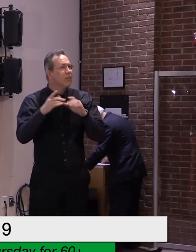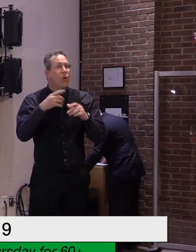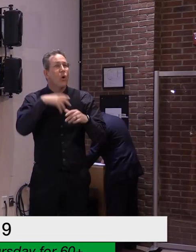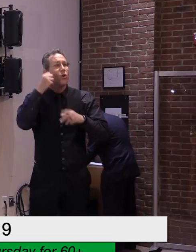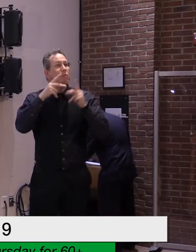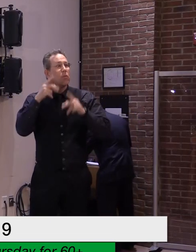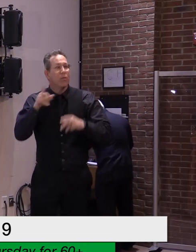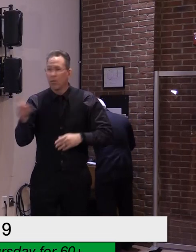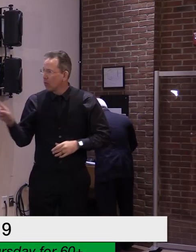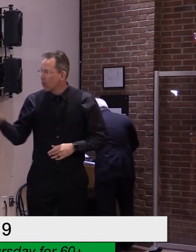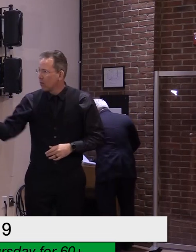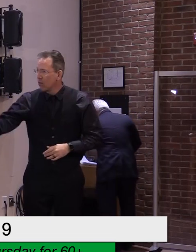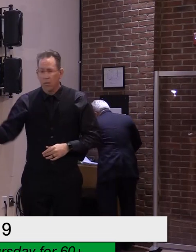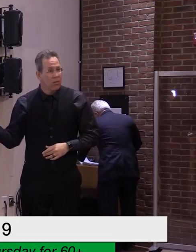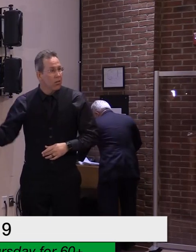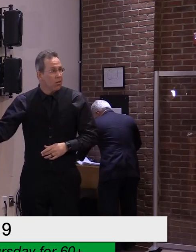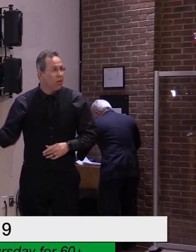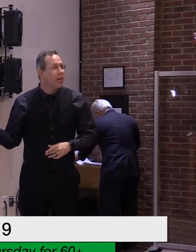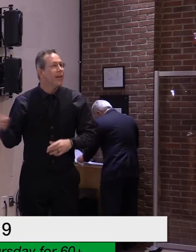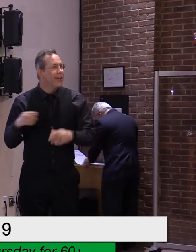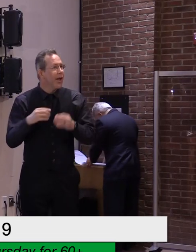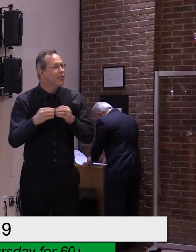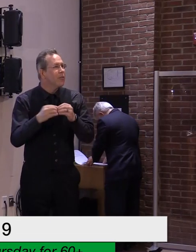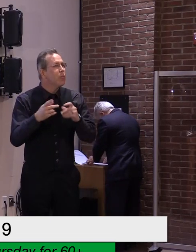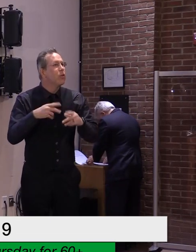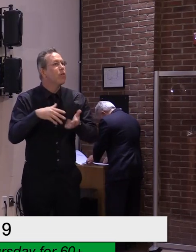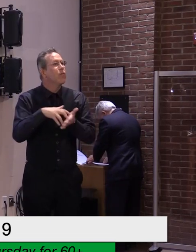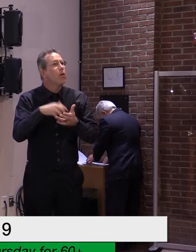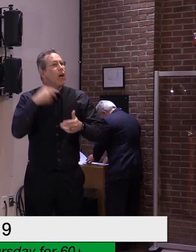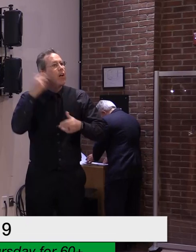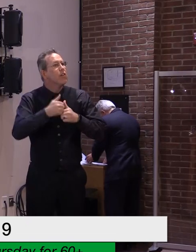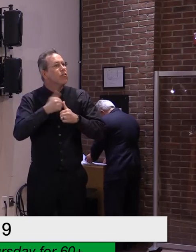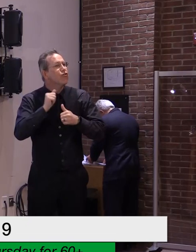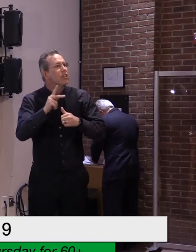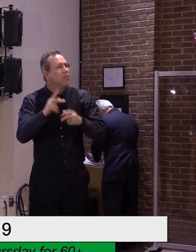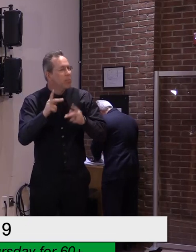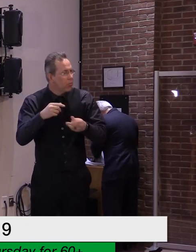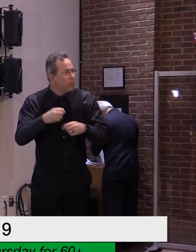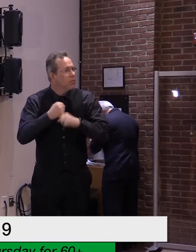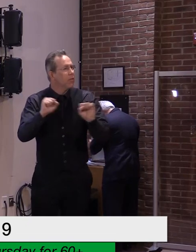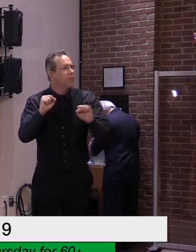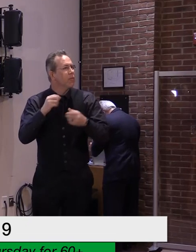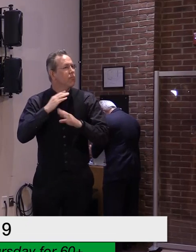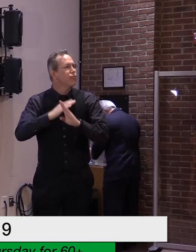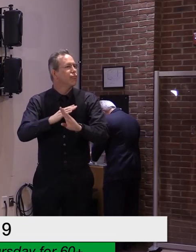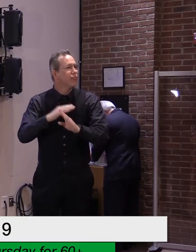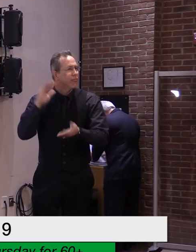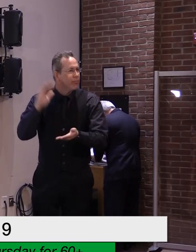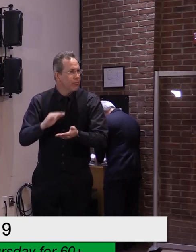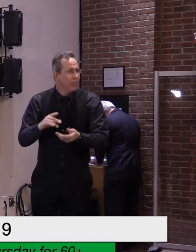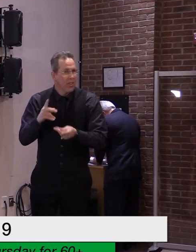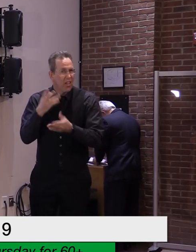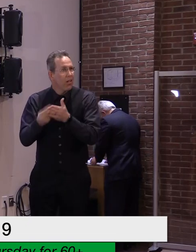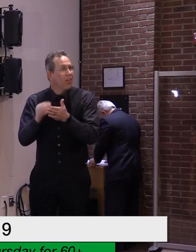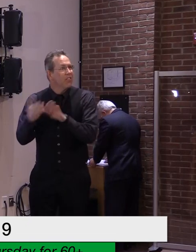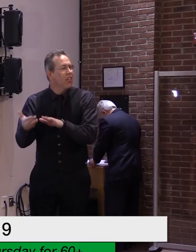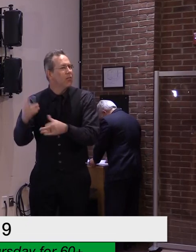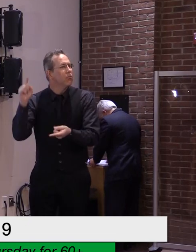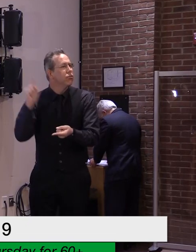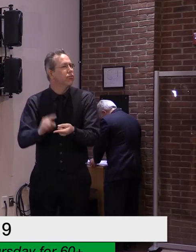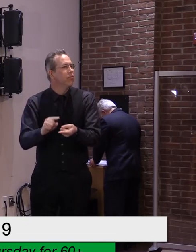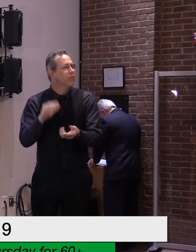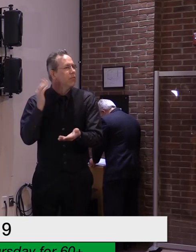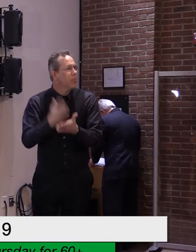most vulnerable residents, representing 90% of Vermont's COVID-19 deaths, continues to be strong, with more